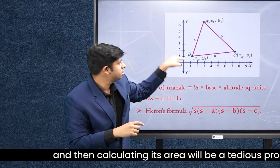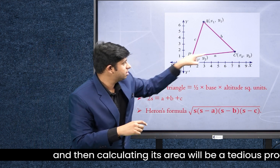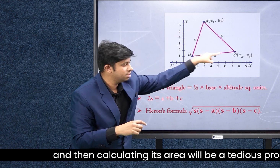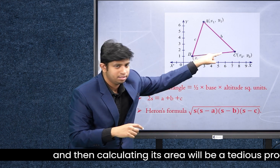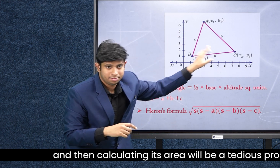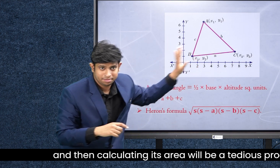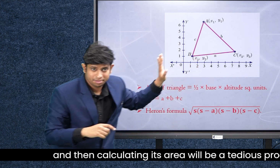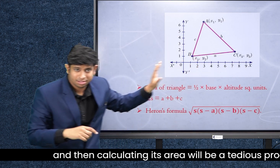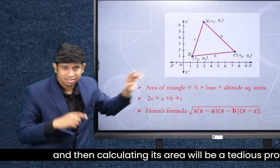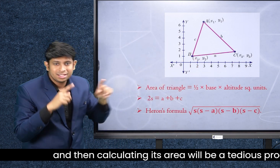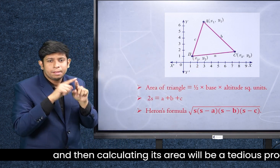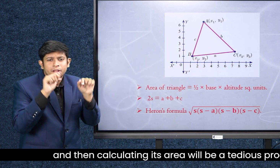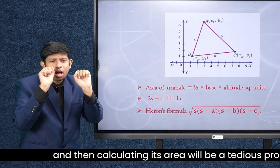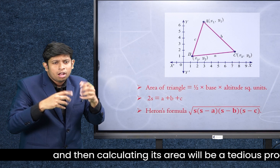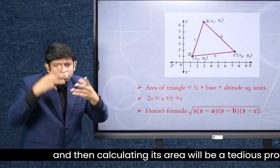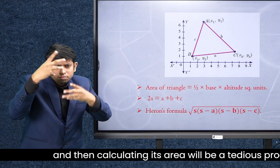tedious procedure.